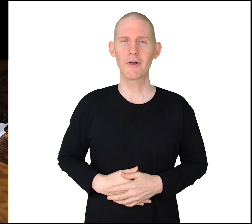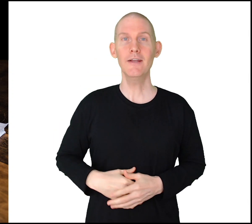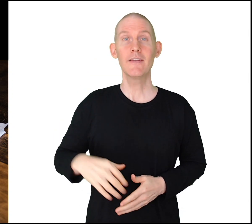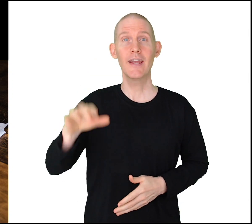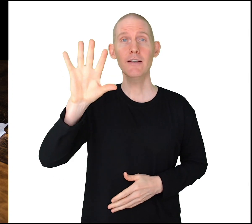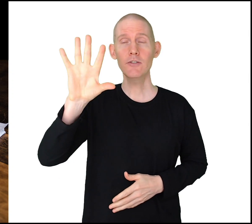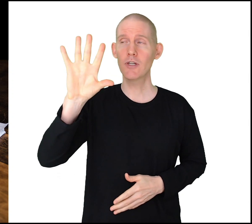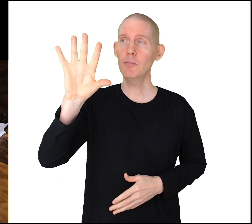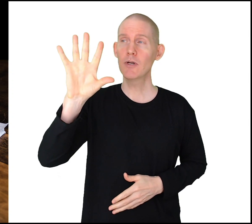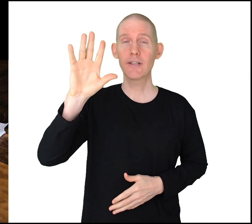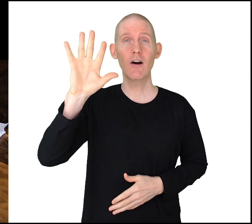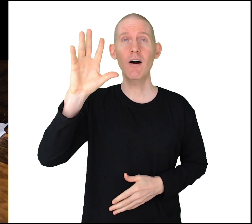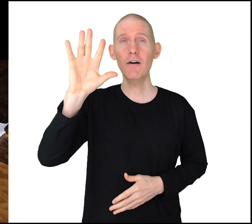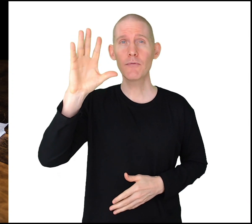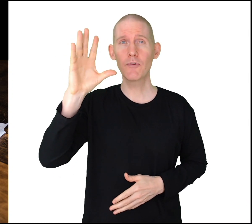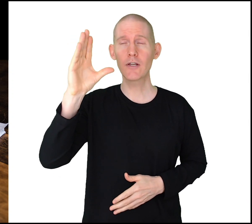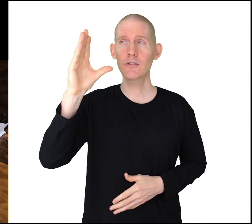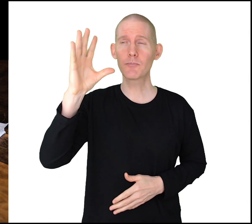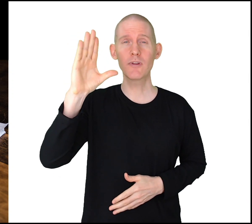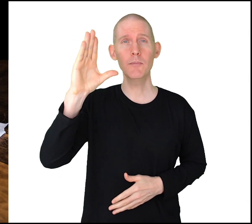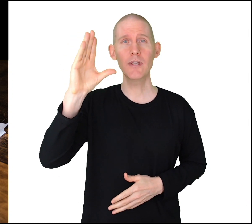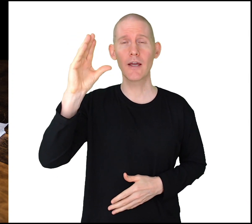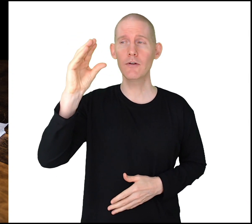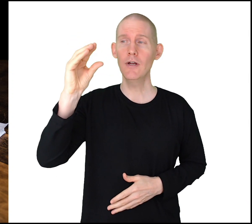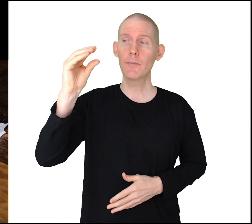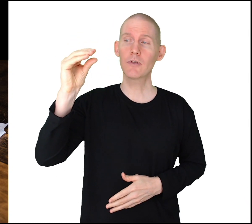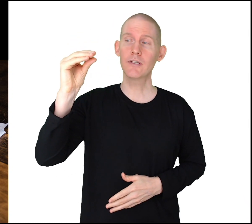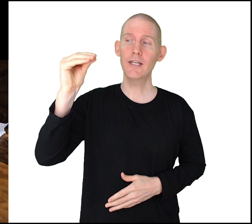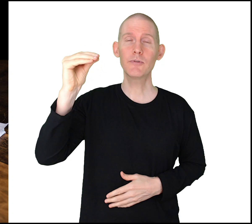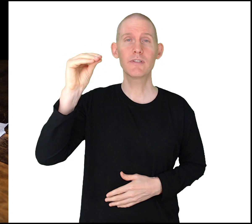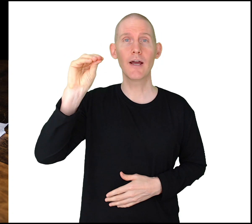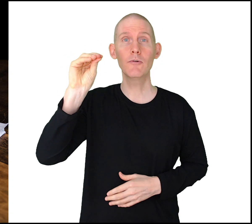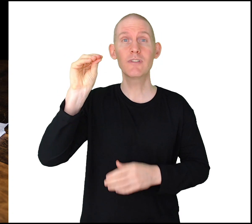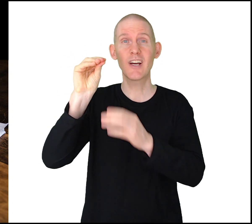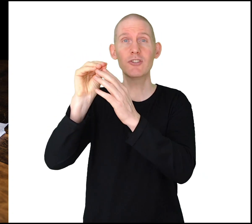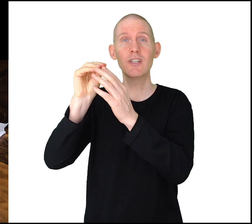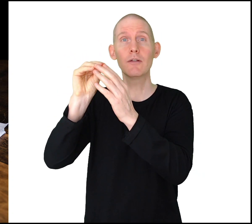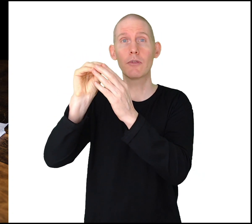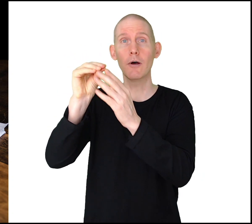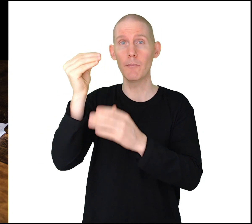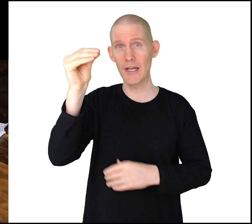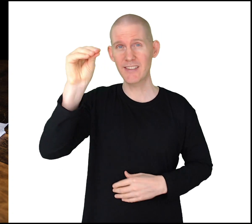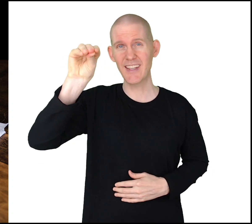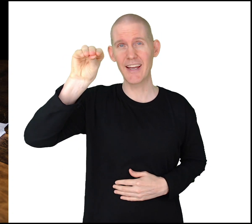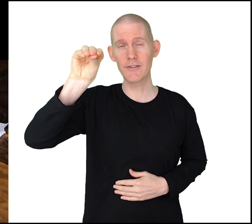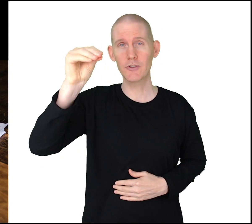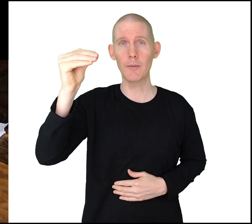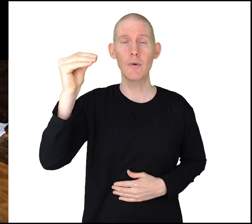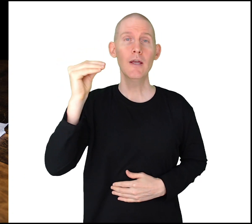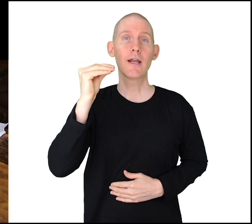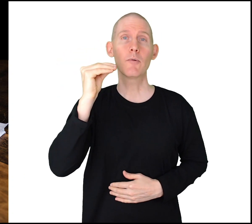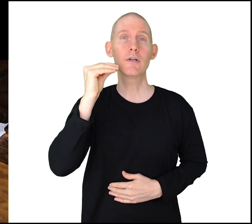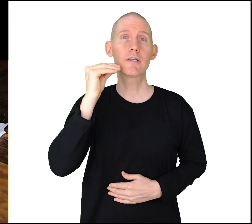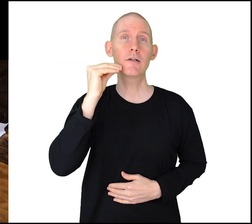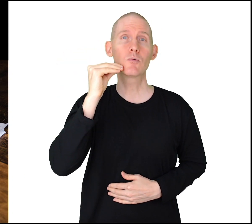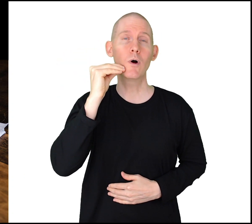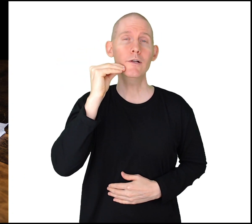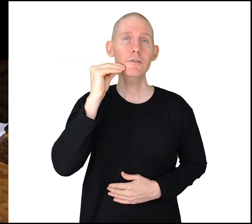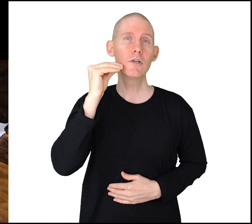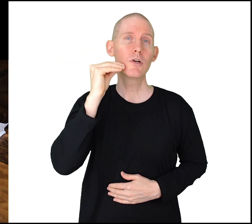Okay, the hand shape, take all the fingers, put them together, put the tips down, touching the thumb. That's the hand shape. Now we're going to touch once,